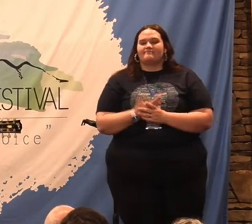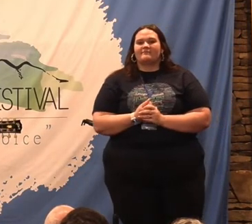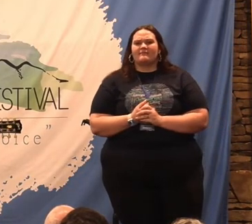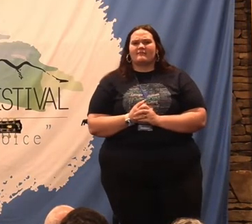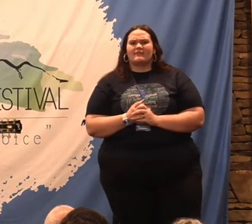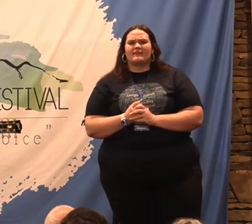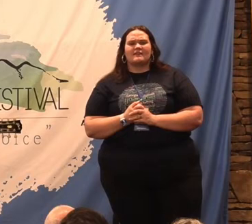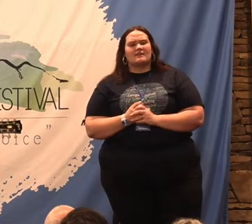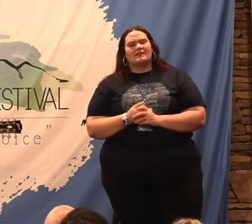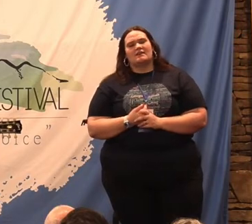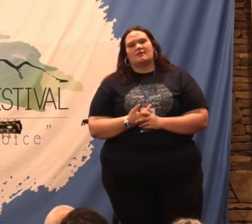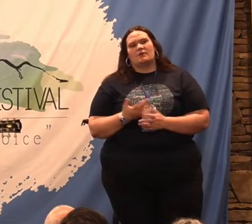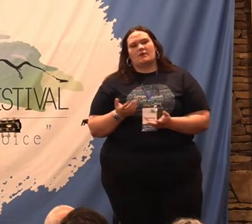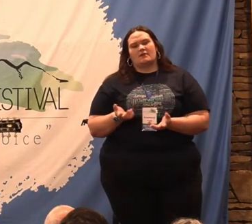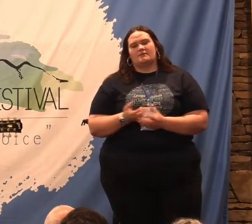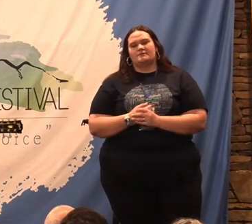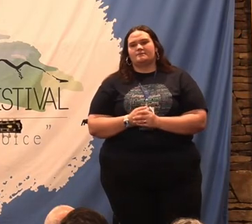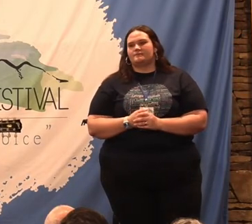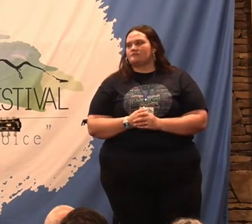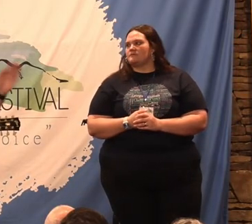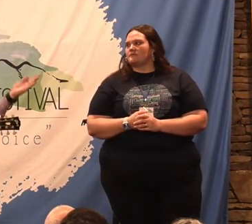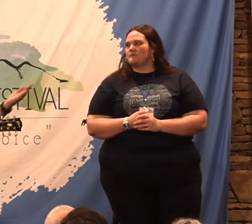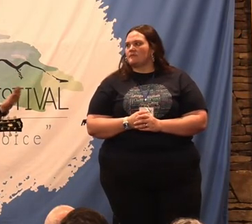It's a lot, well,